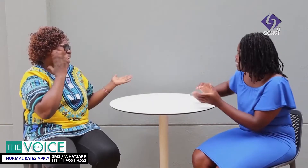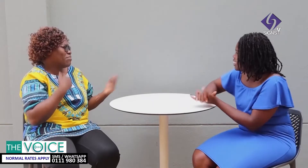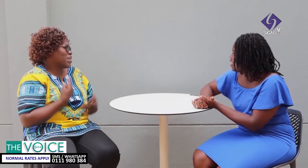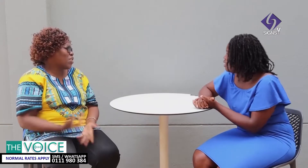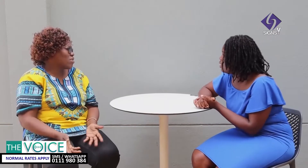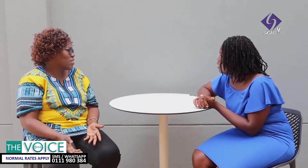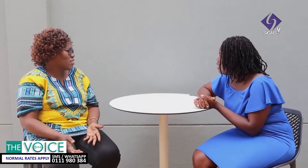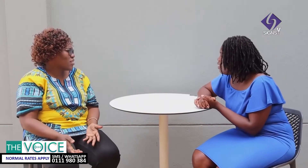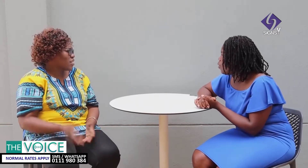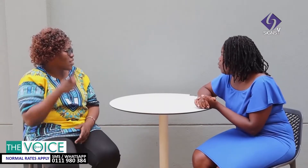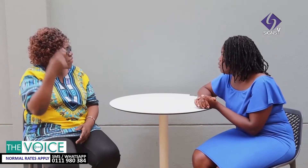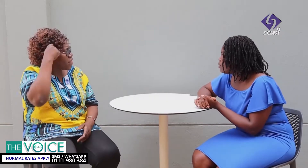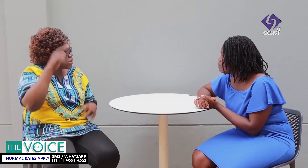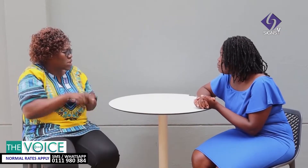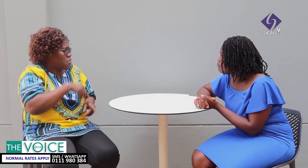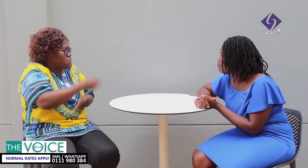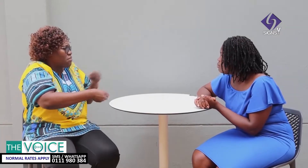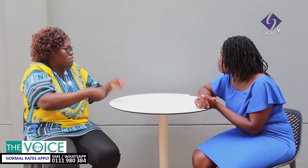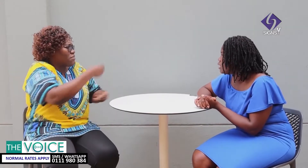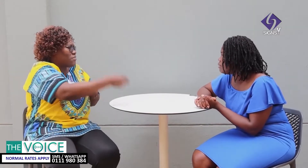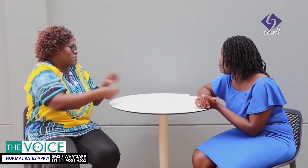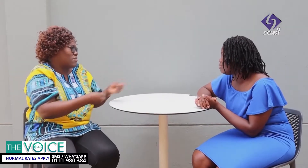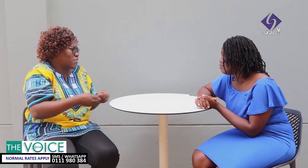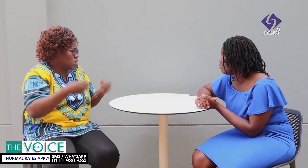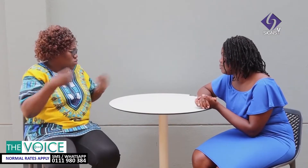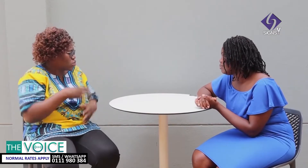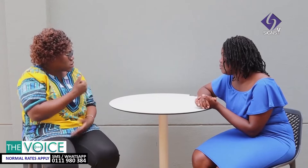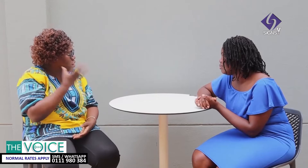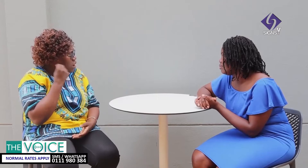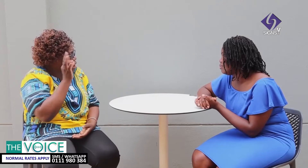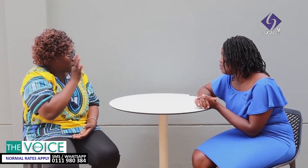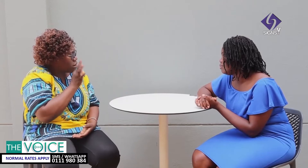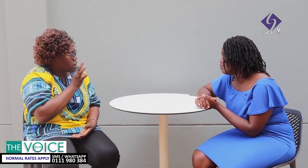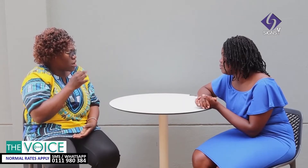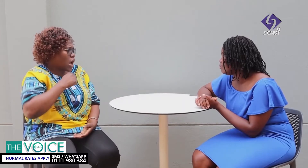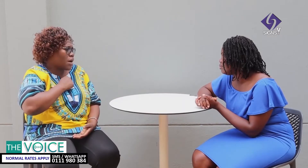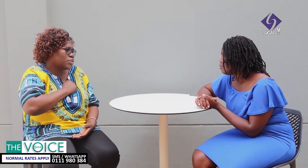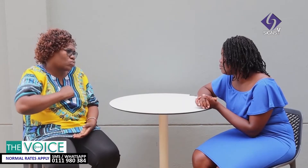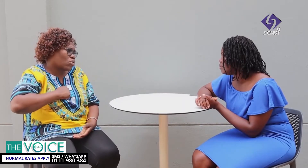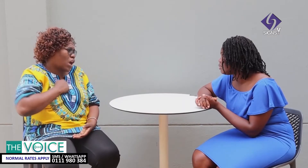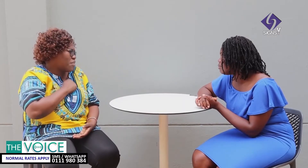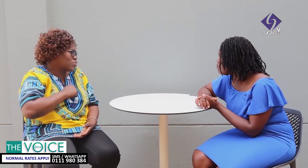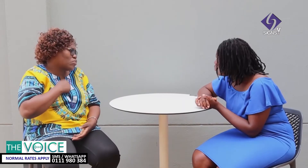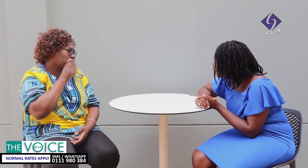deaf baby? Yes, that's what he had speculated, that if you marry a deaf man, then you must have deaf